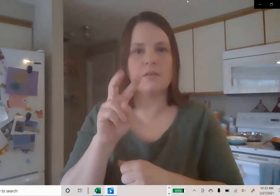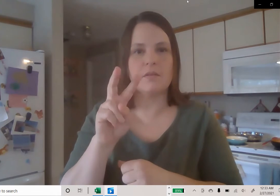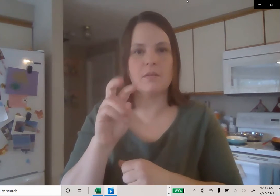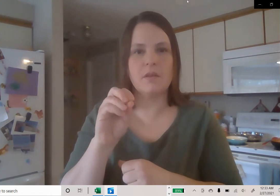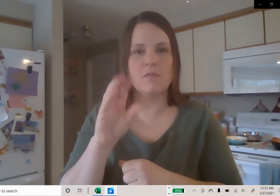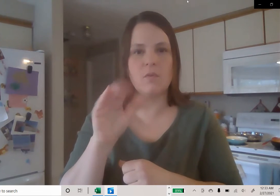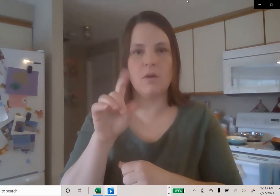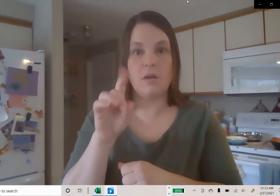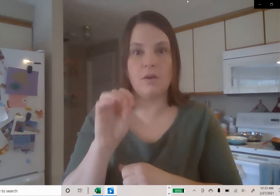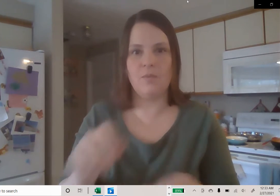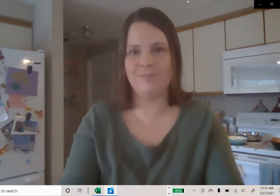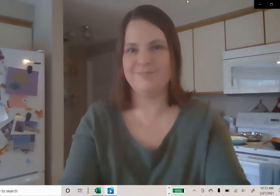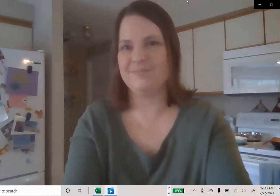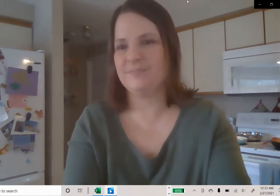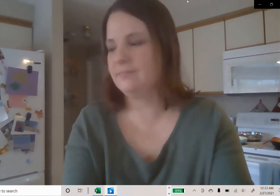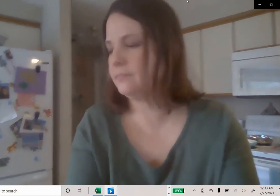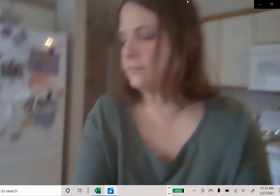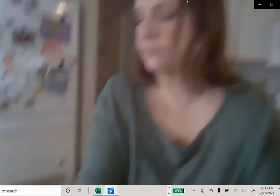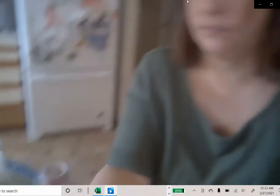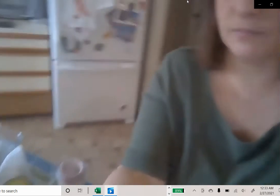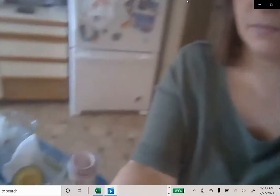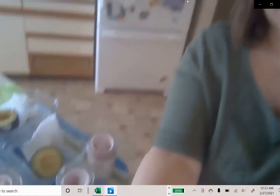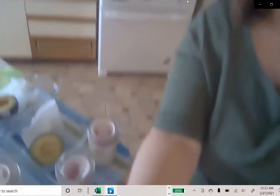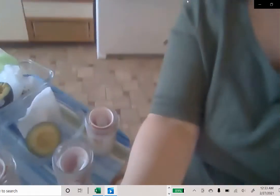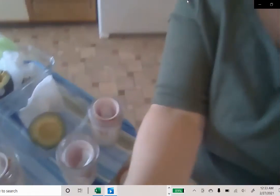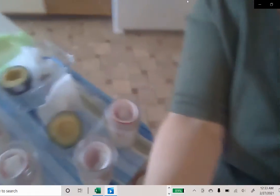and soon I'm going to try it with avocado next.